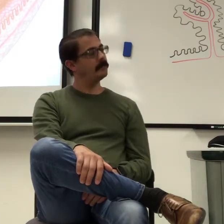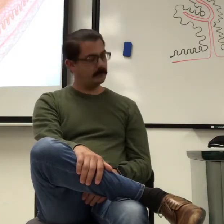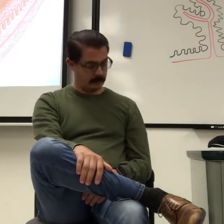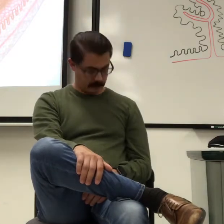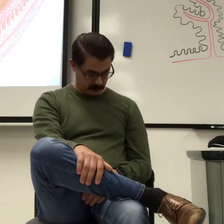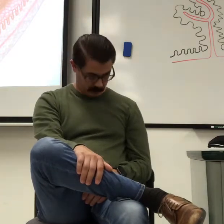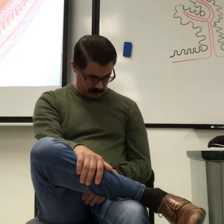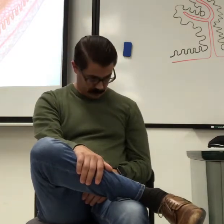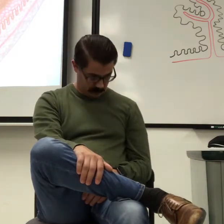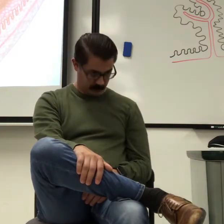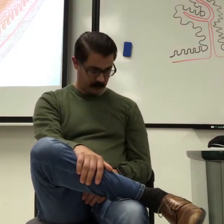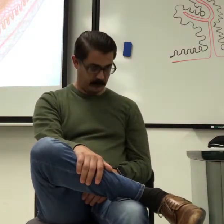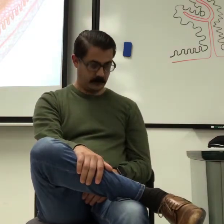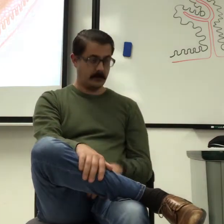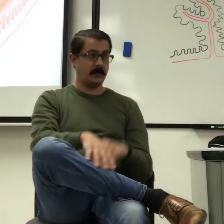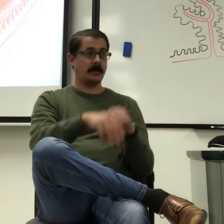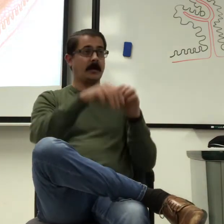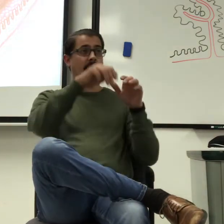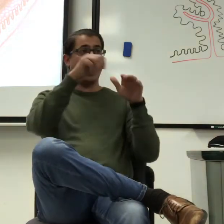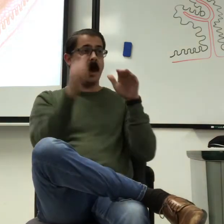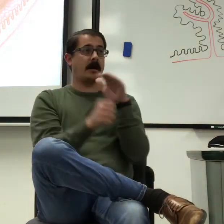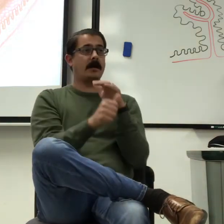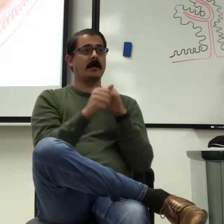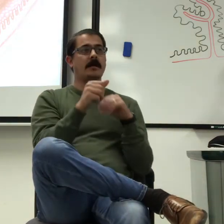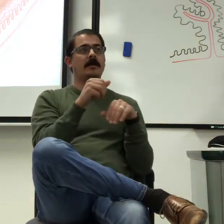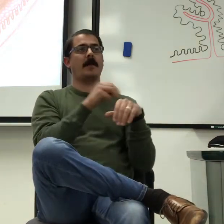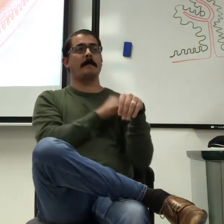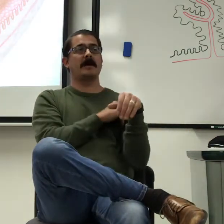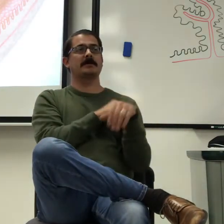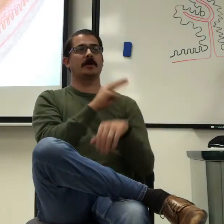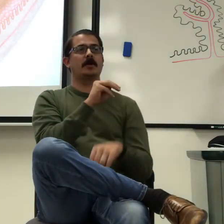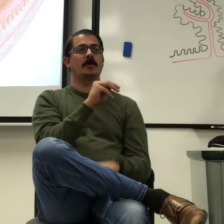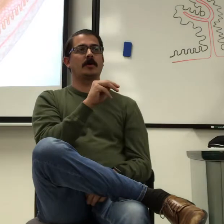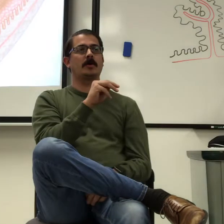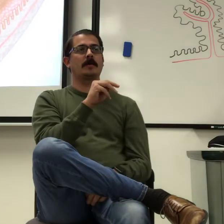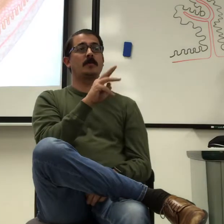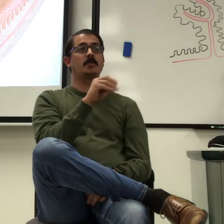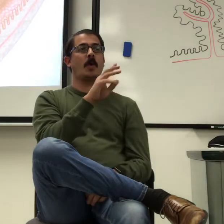So deep to the muscularis mucosa, you have the loose connective tissue